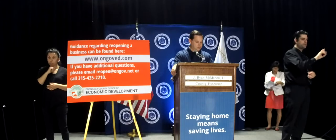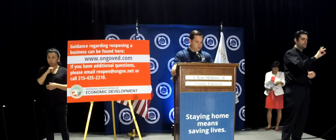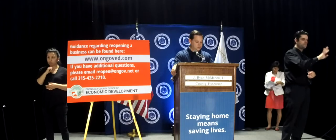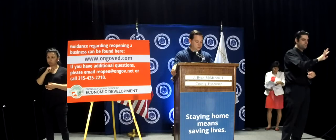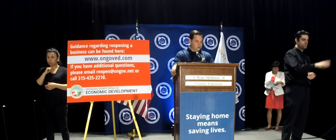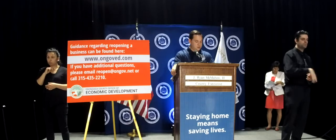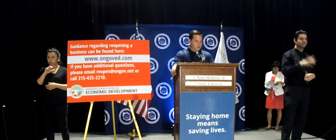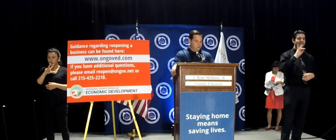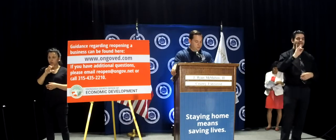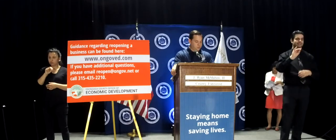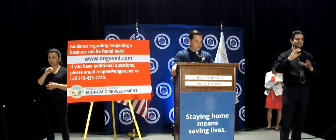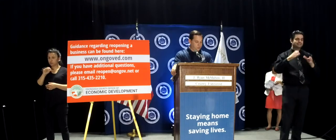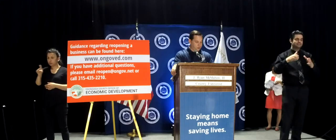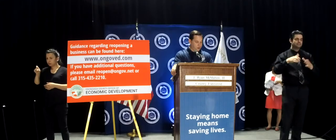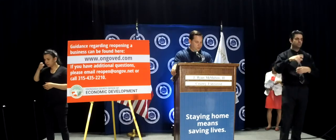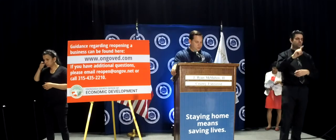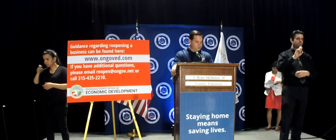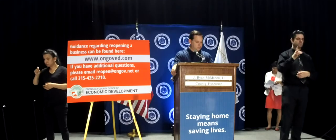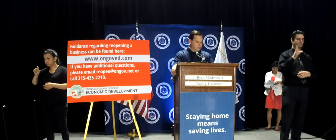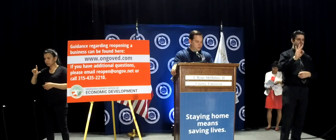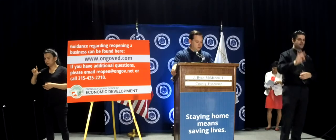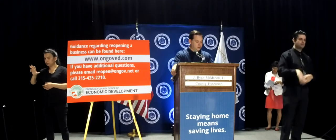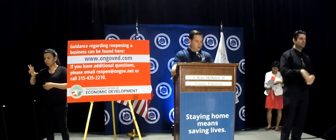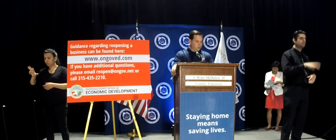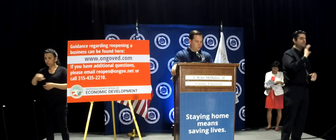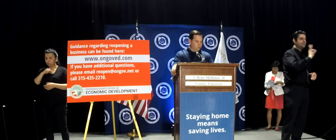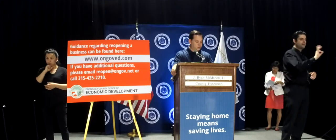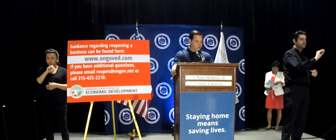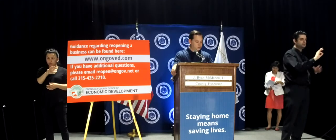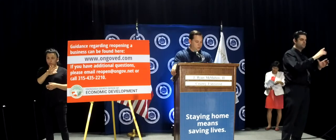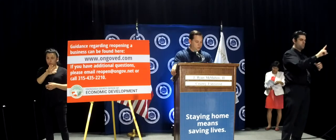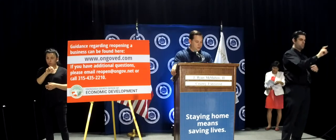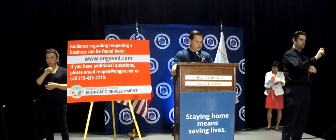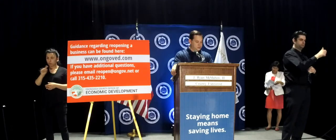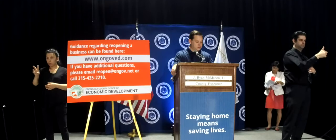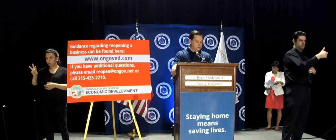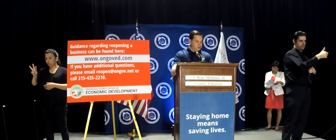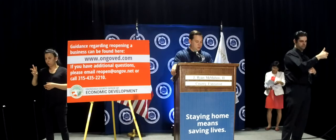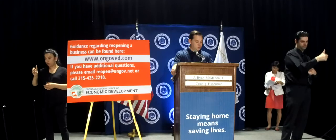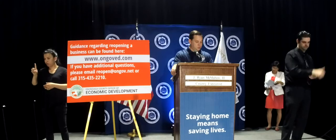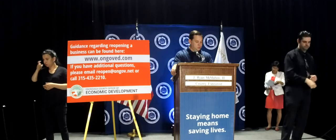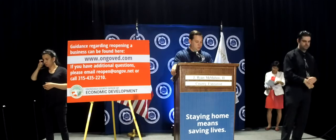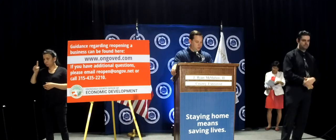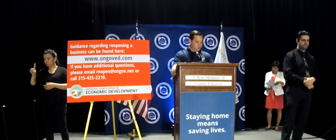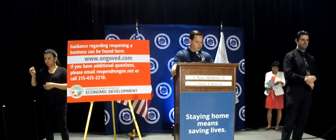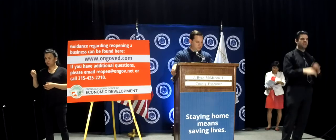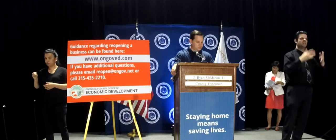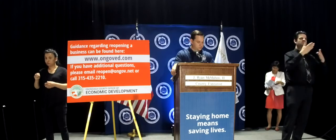total cases, 424 recoveries. Clay, 142 total cases,